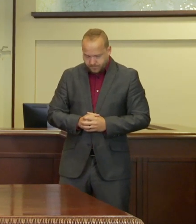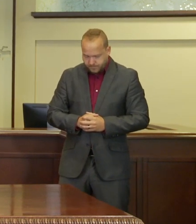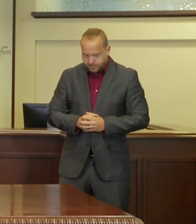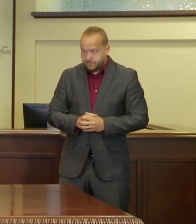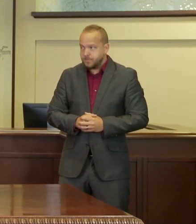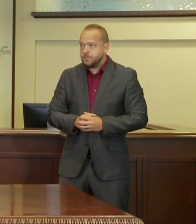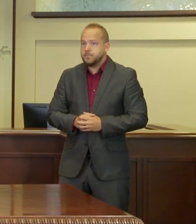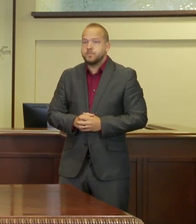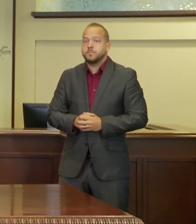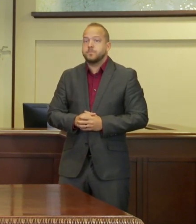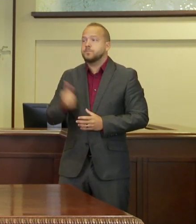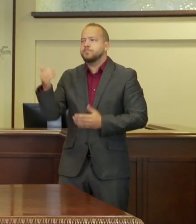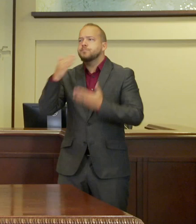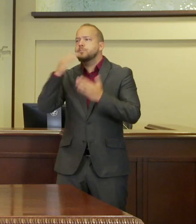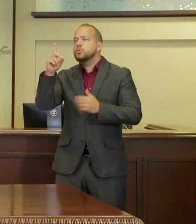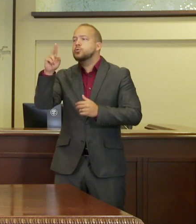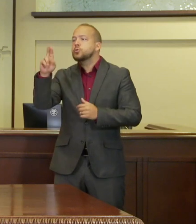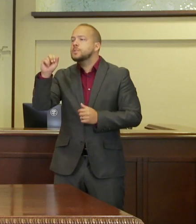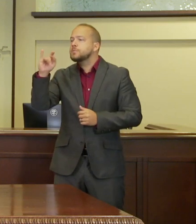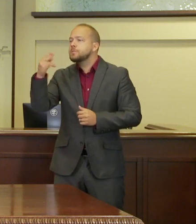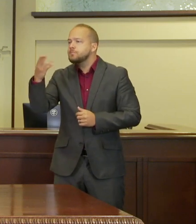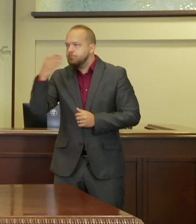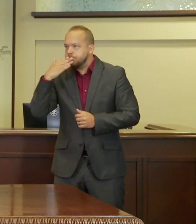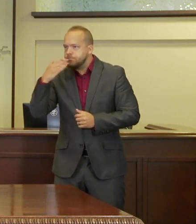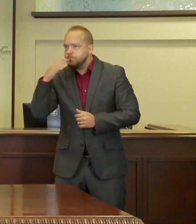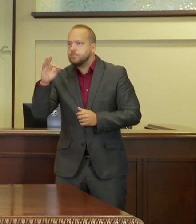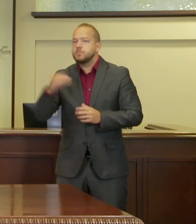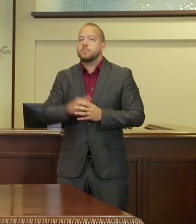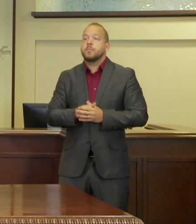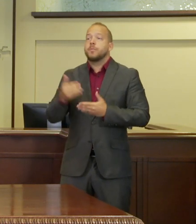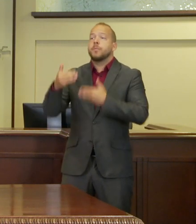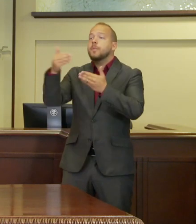Thank you, Dr. Smith. Now we'll bring up Mayor Ted Wheeler.